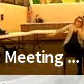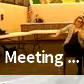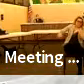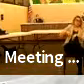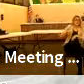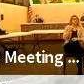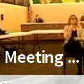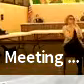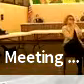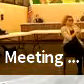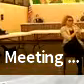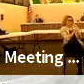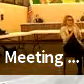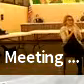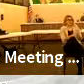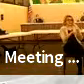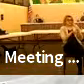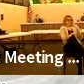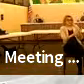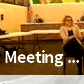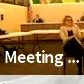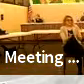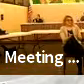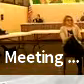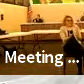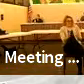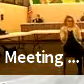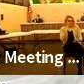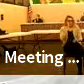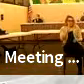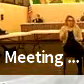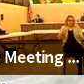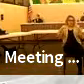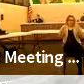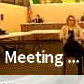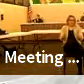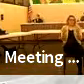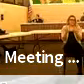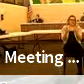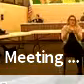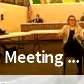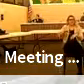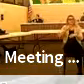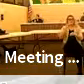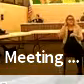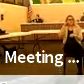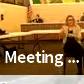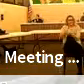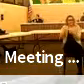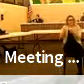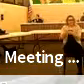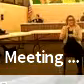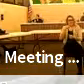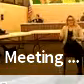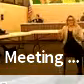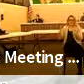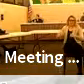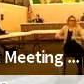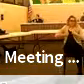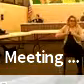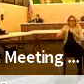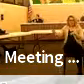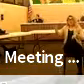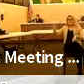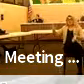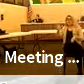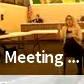be far, far worse off for residents in the area. Yeah, they were right up against that. They were right up against the property lines. There